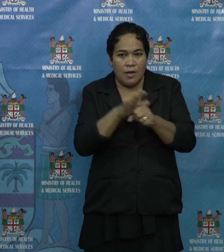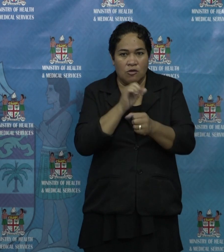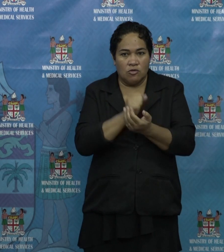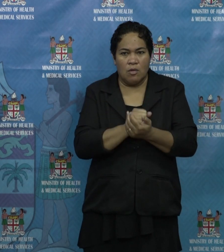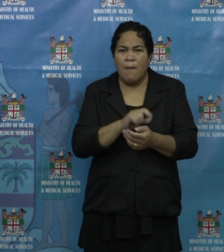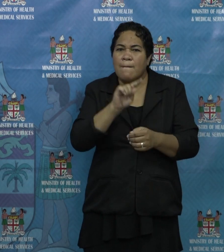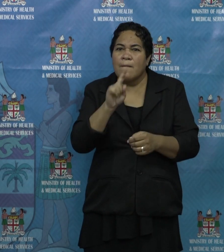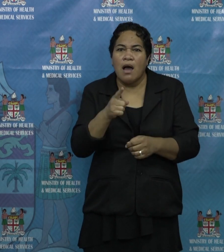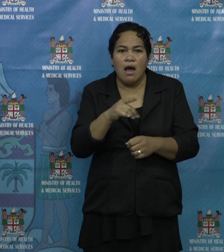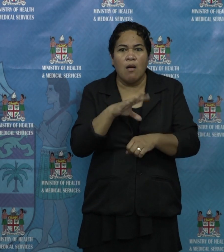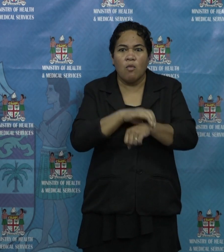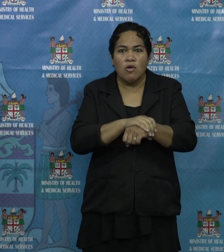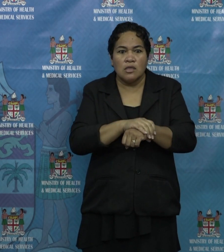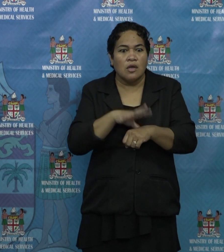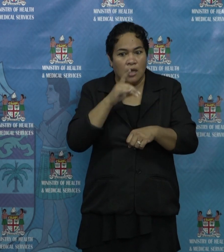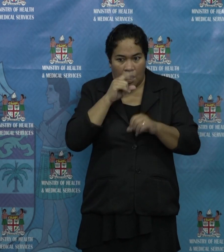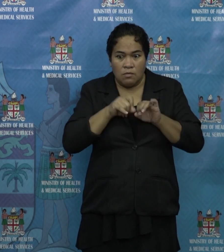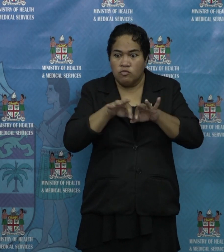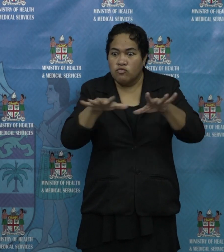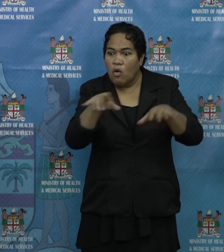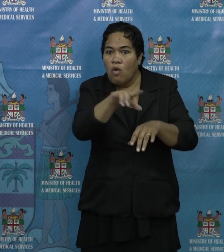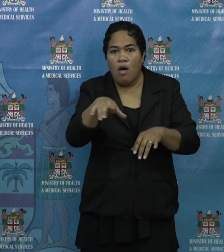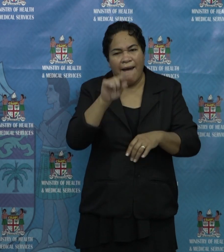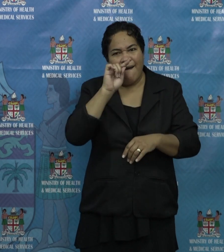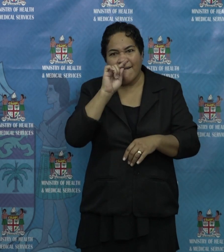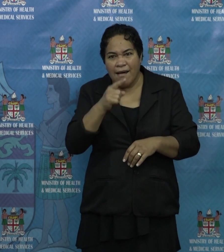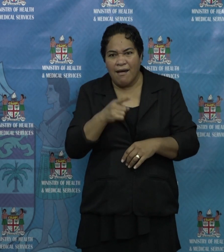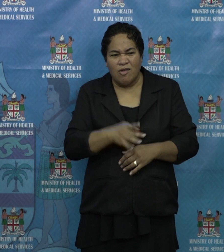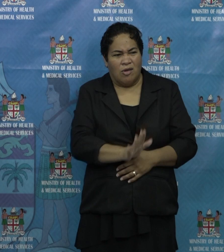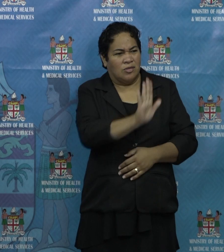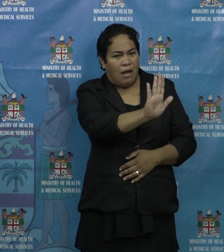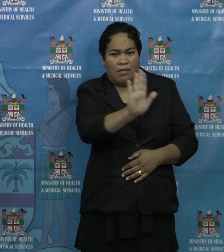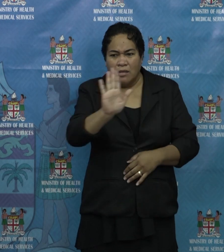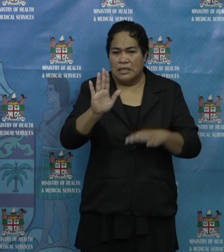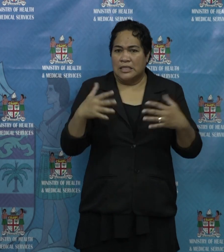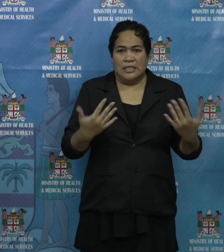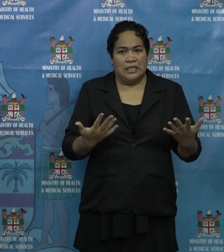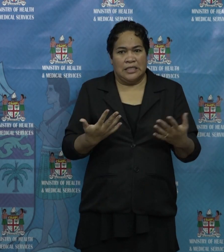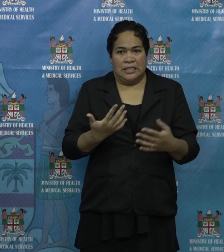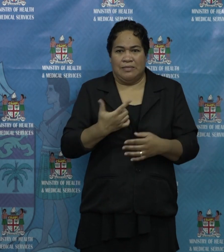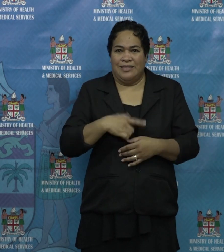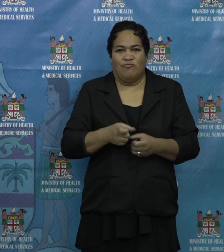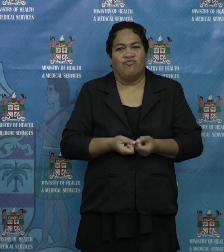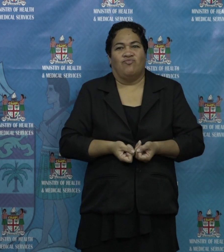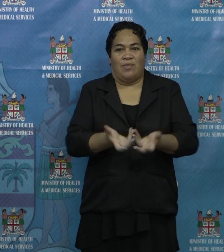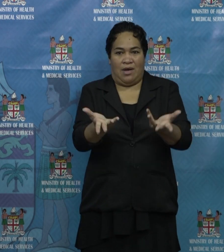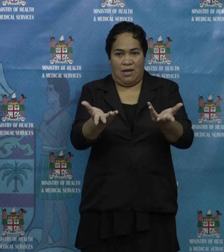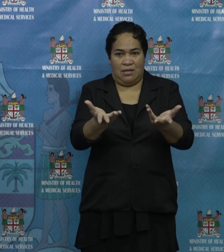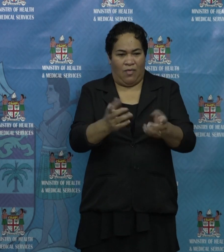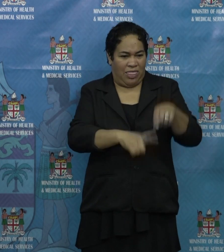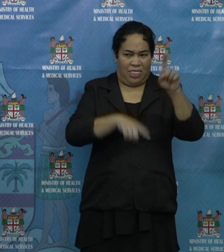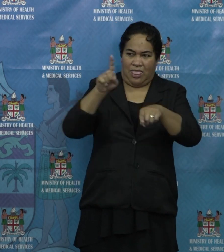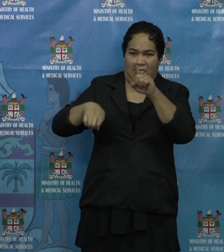in every community. They cannot stop every needless and potentially deadly interaction between different